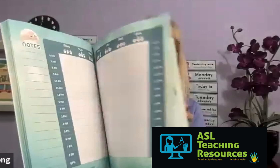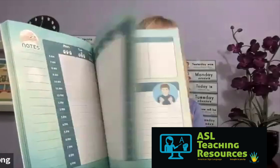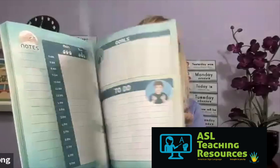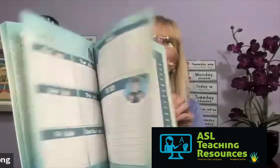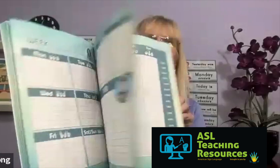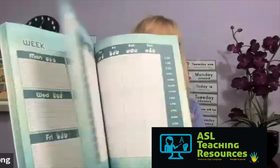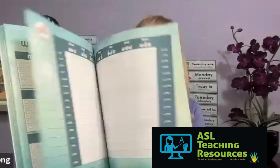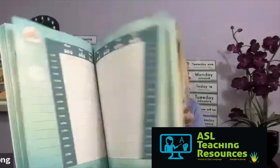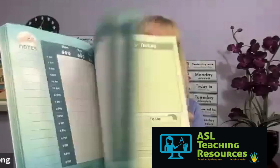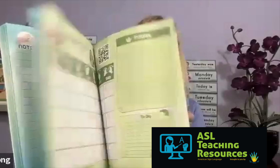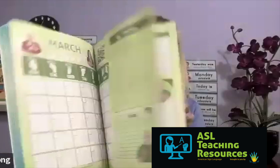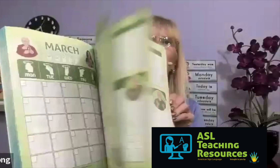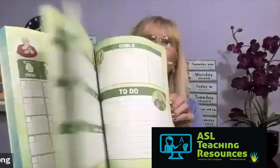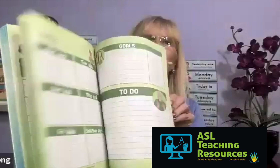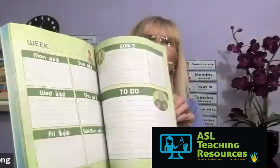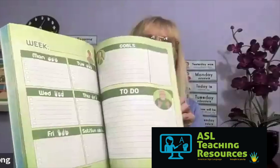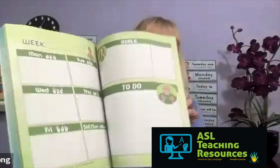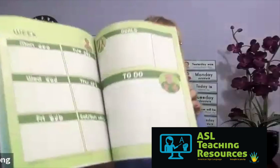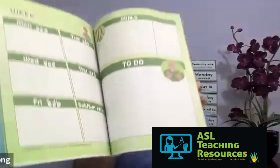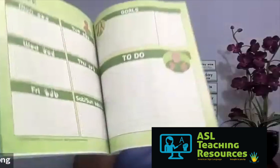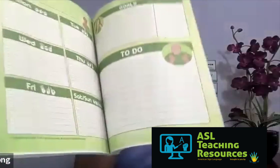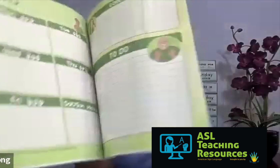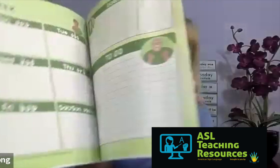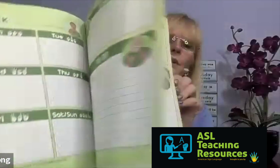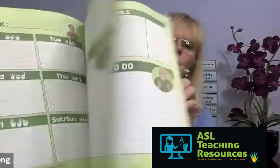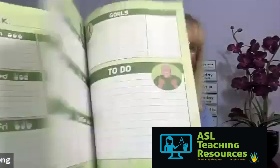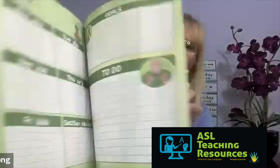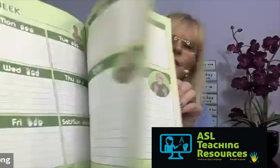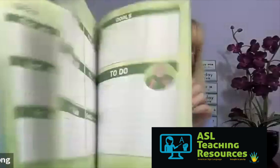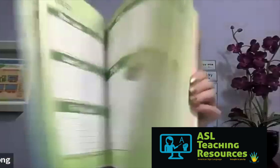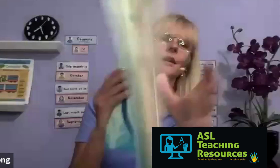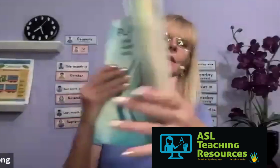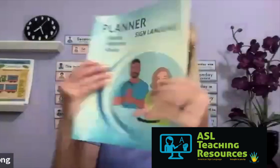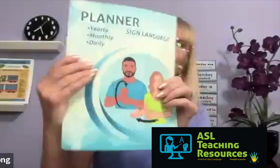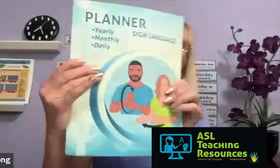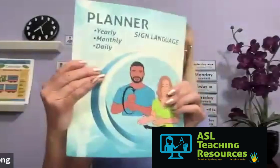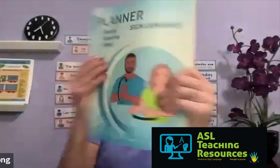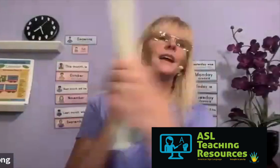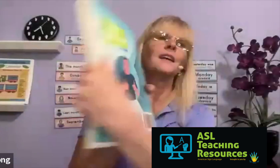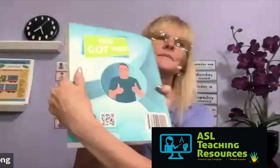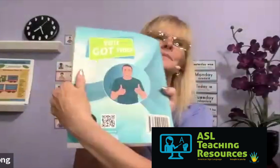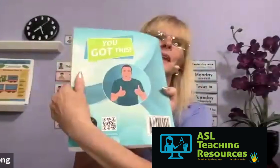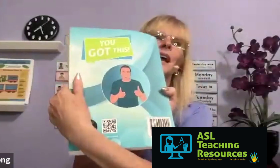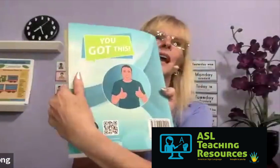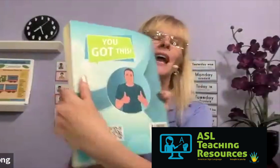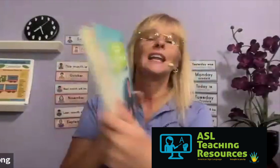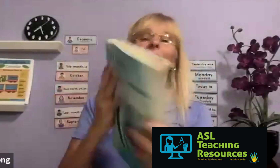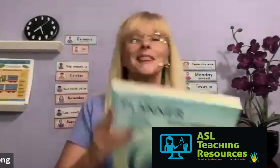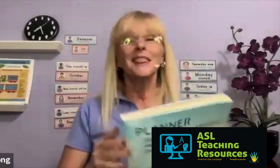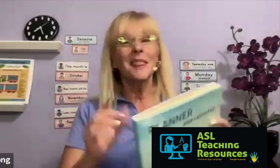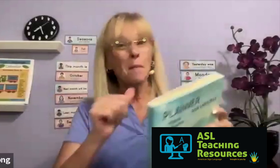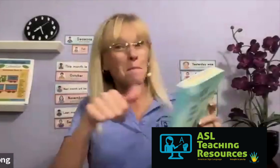all of this in here. Sign language galore. Okay. And in the